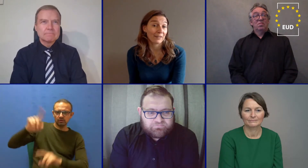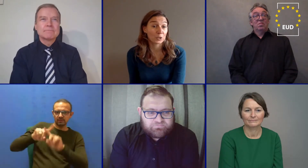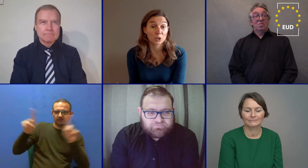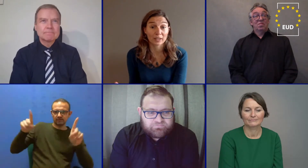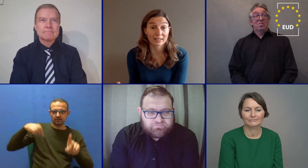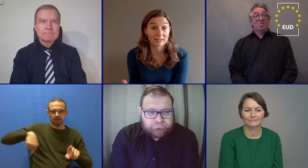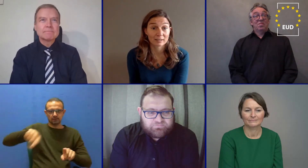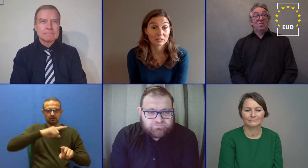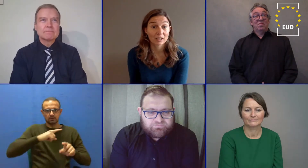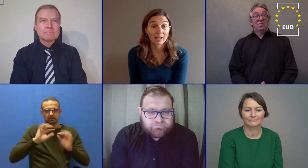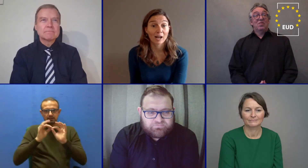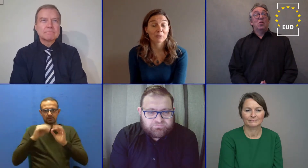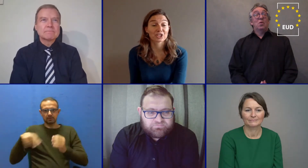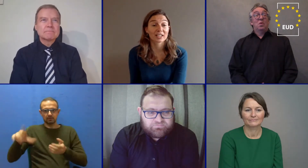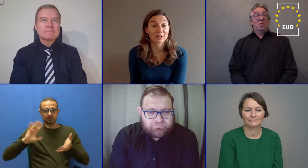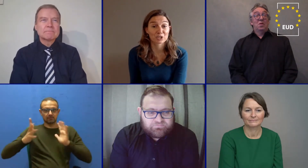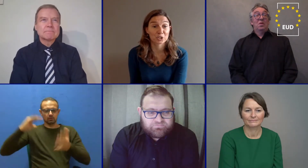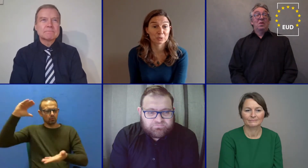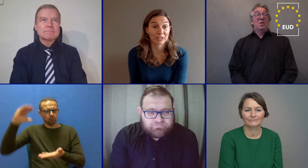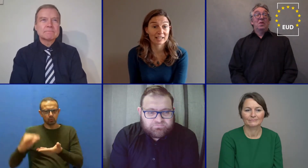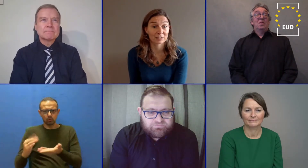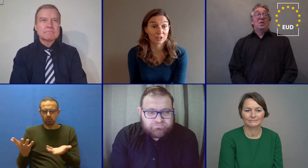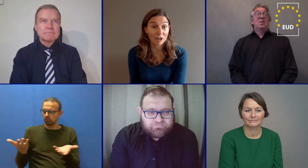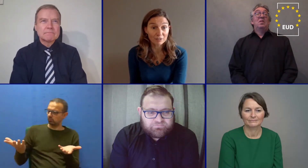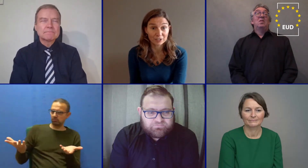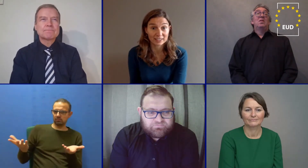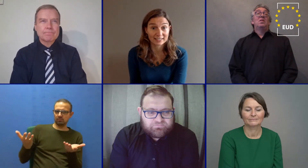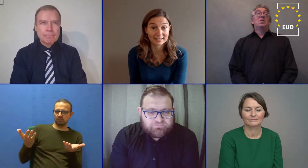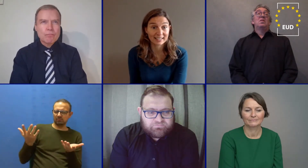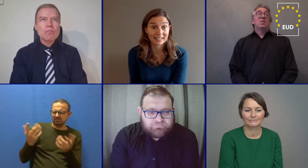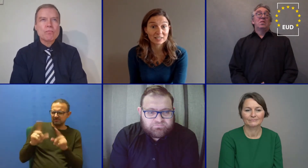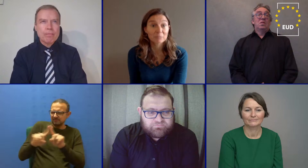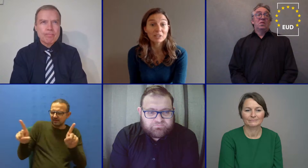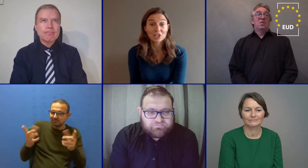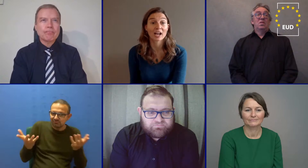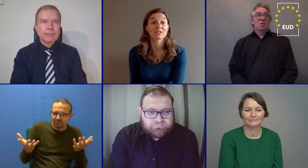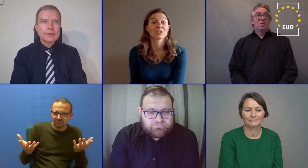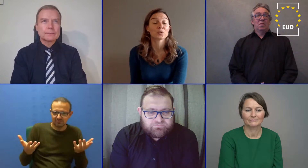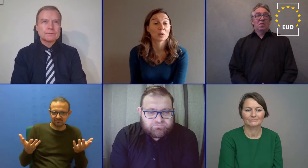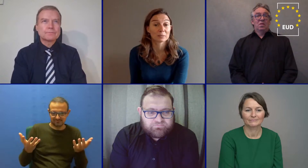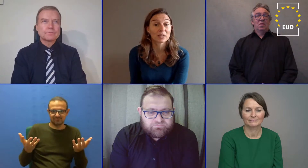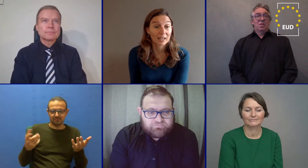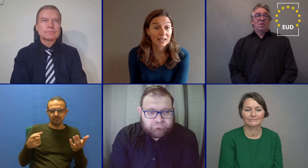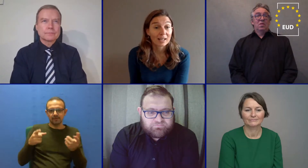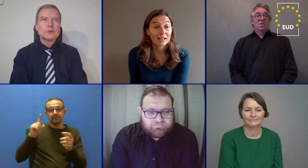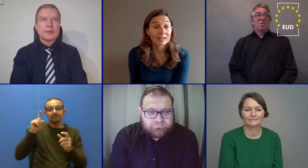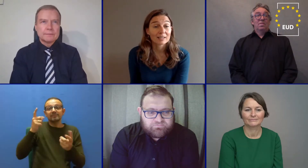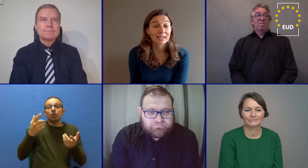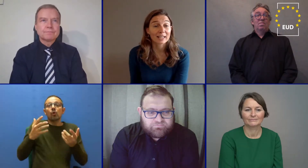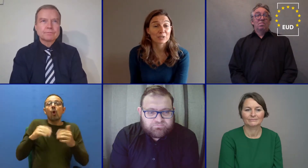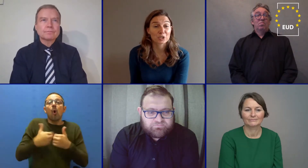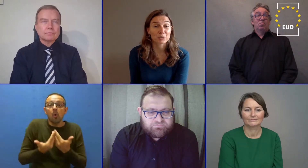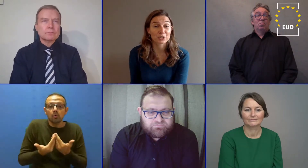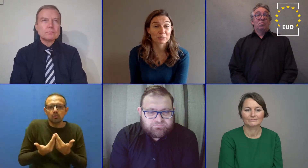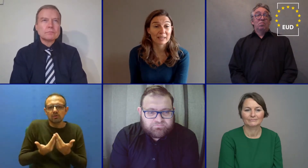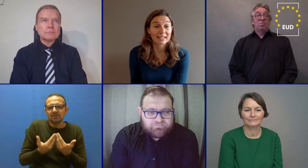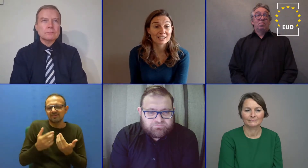If you look at how much sign language interpreters ask for conferences, it's much higher than what sign language interpreters are paid